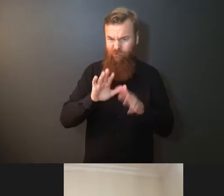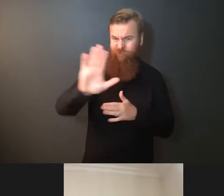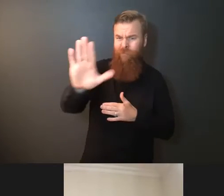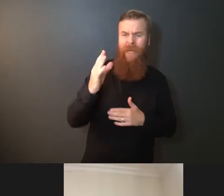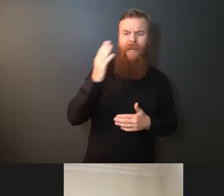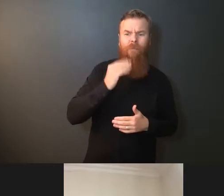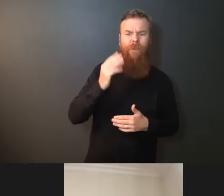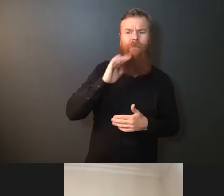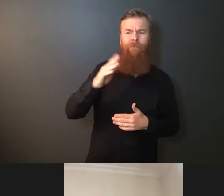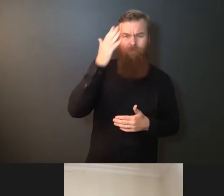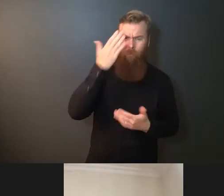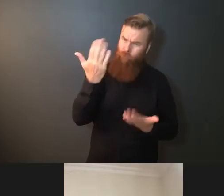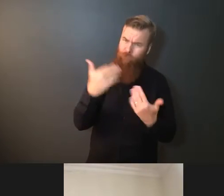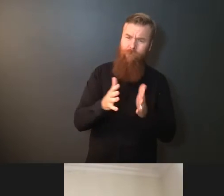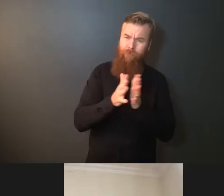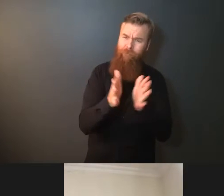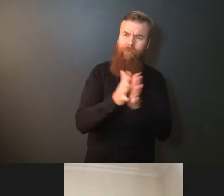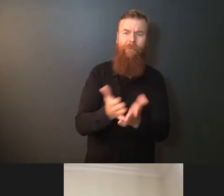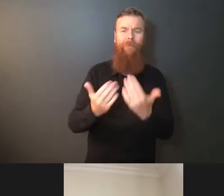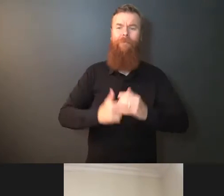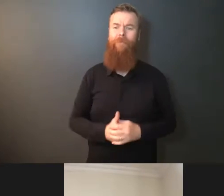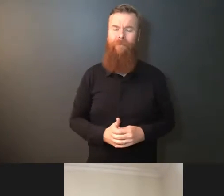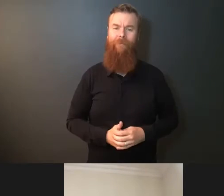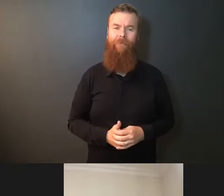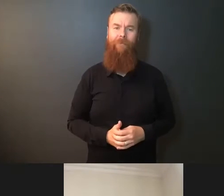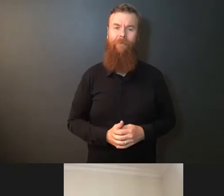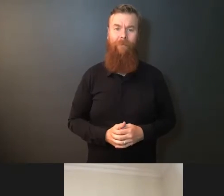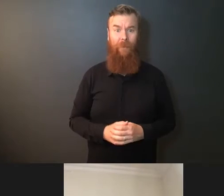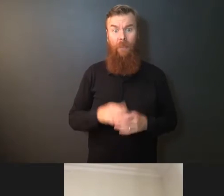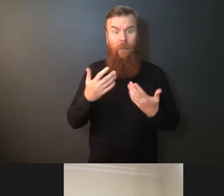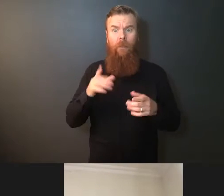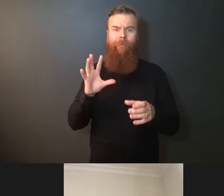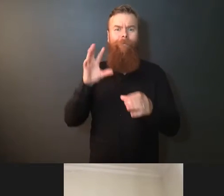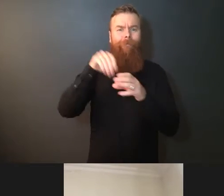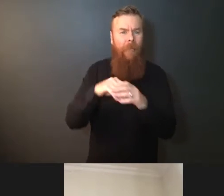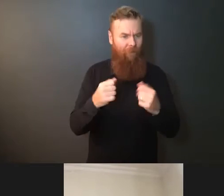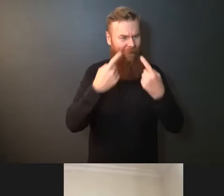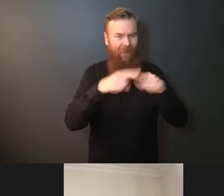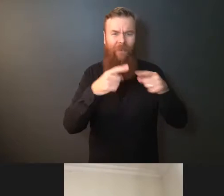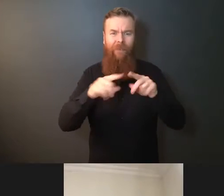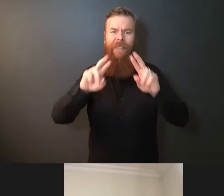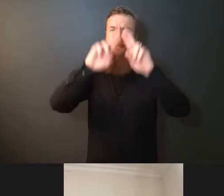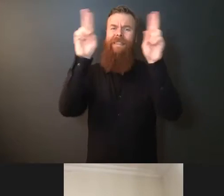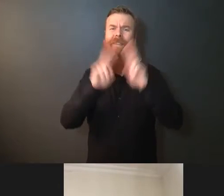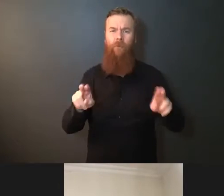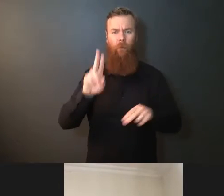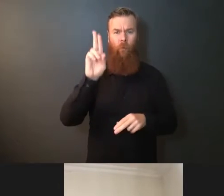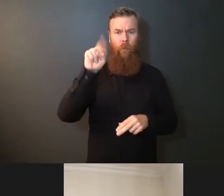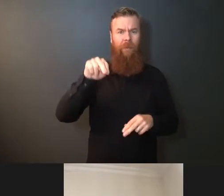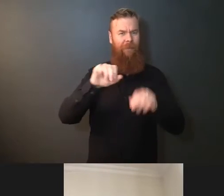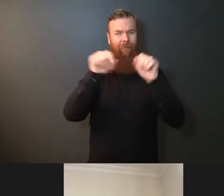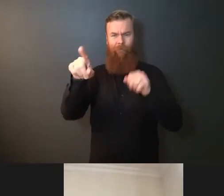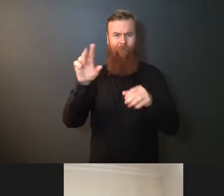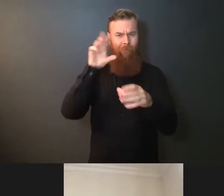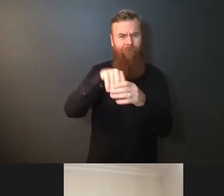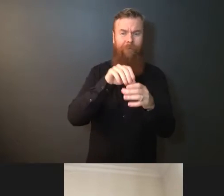to some more international UN systems. So if you could share with us about this, it would be very great.